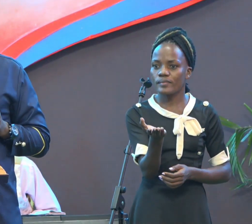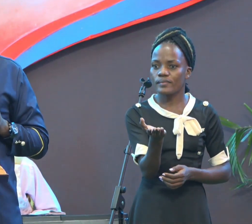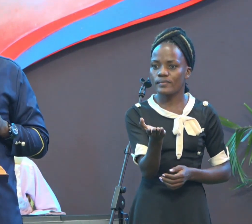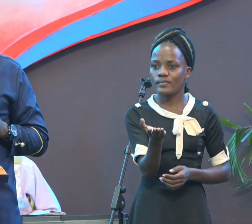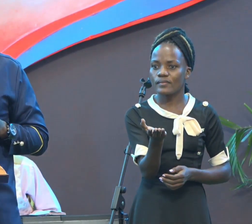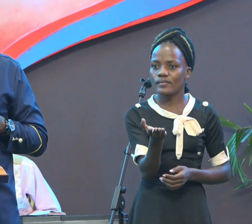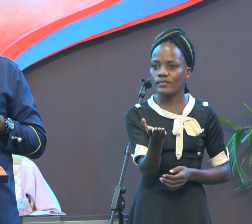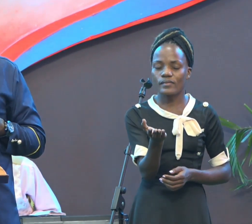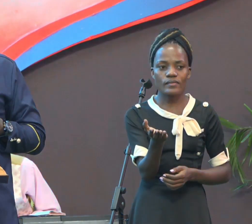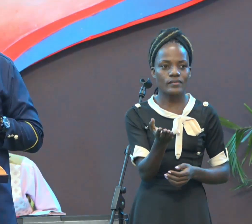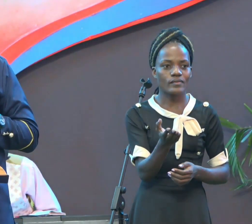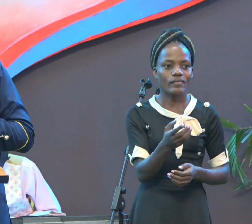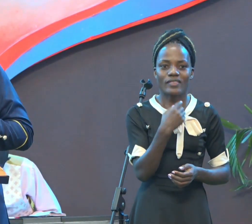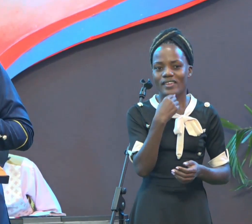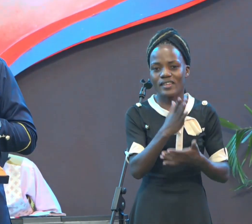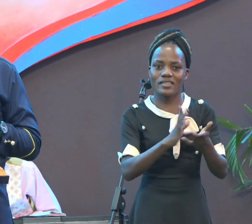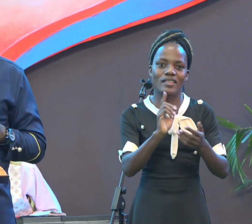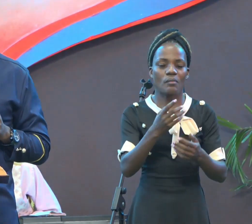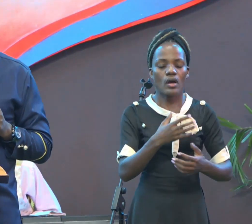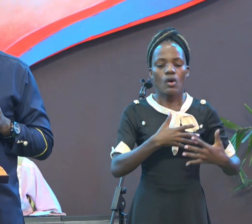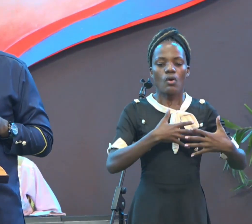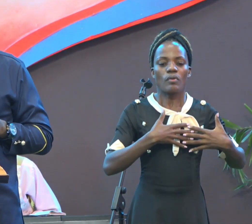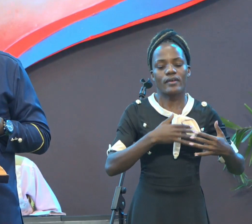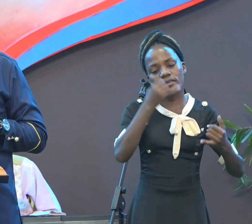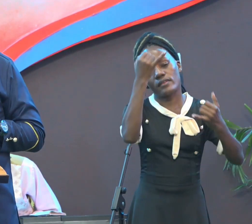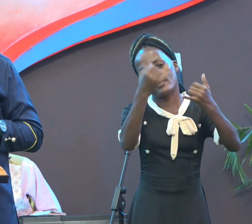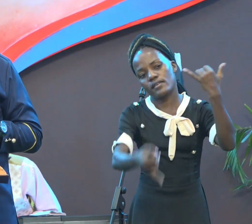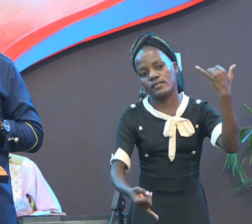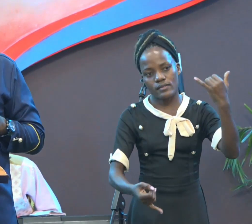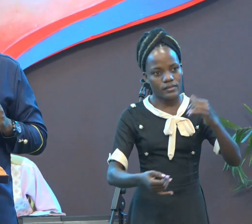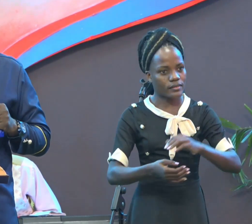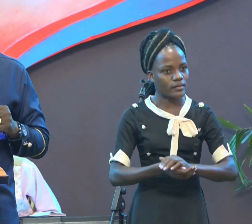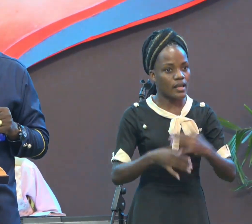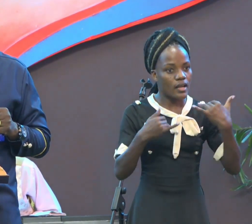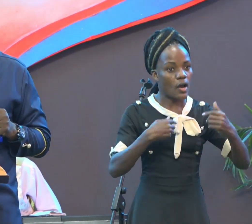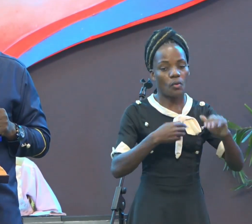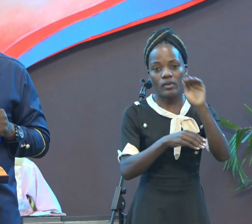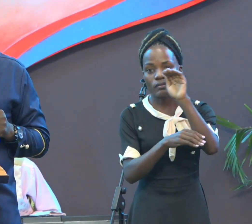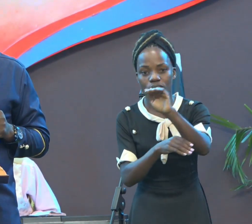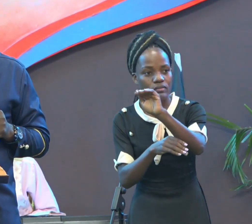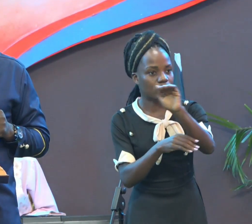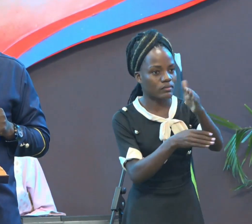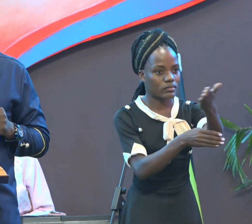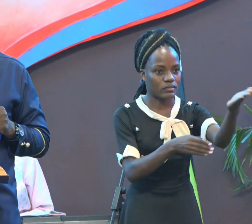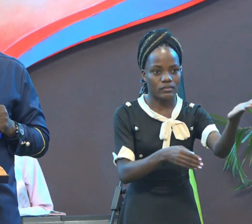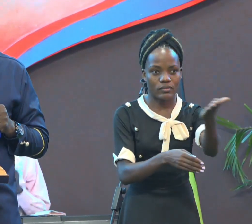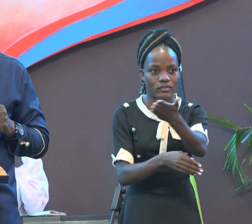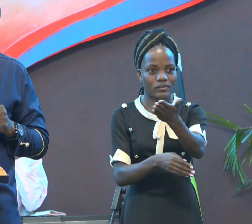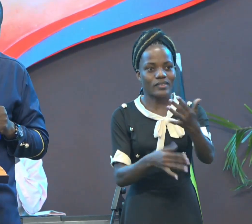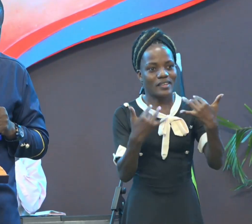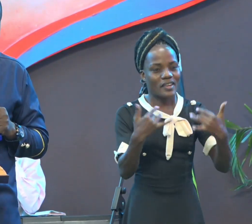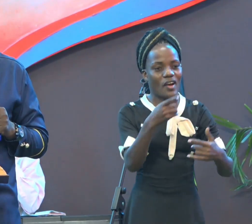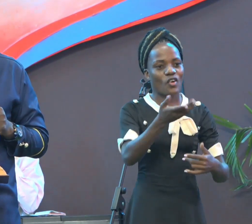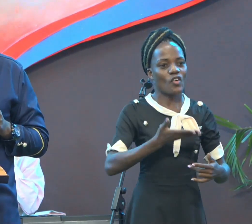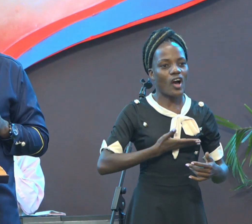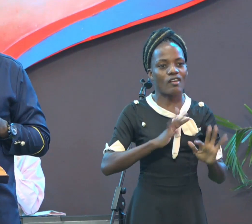Mbu yasizza omukka ogusembayo. That he breathed his last. Kati njagala kubuuza. Now I want to ask. Wakatolako kyenkana